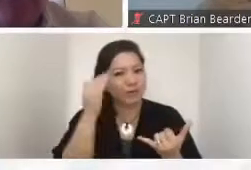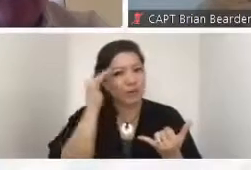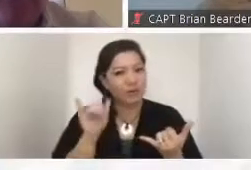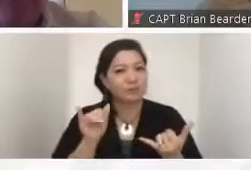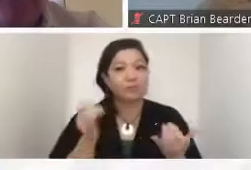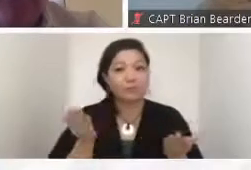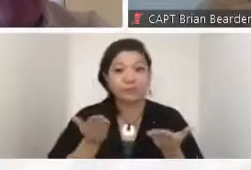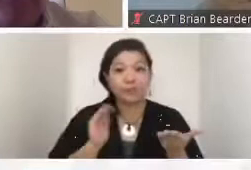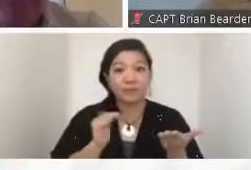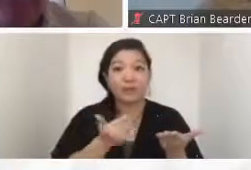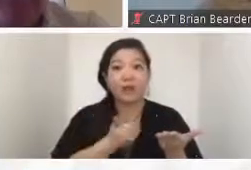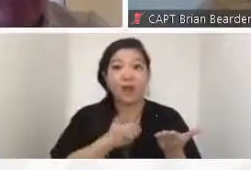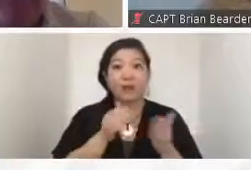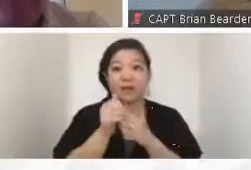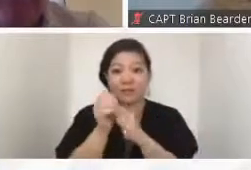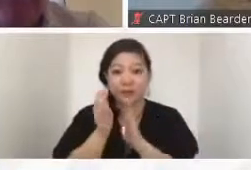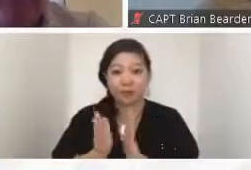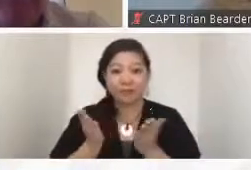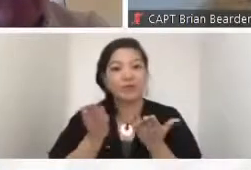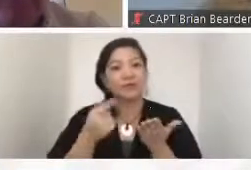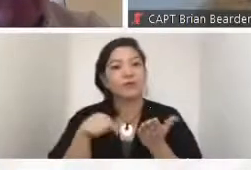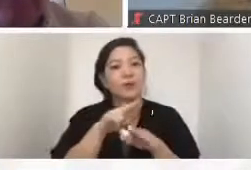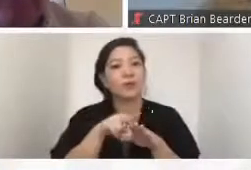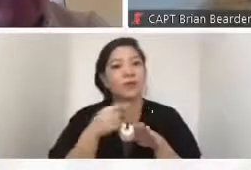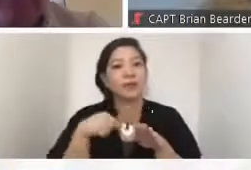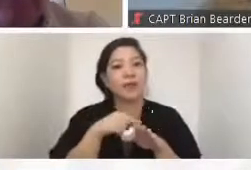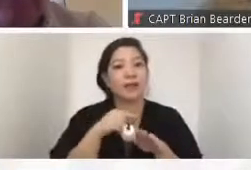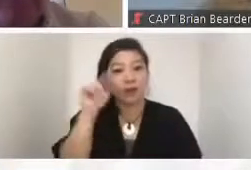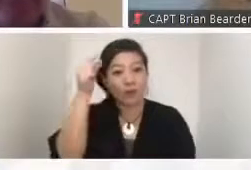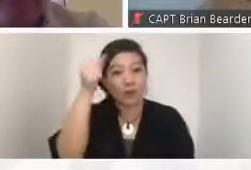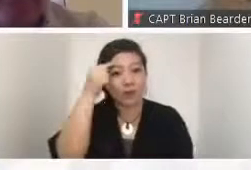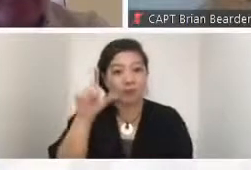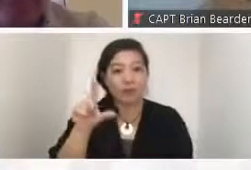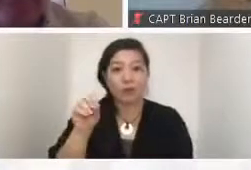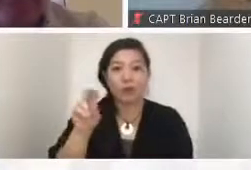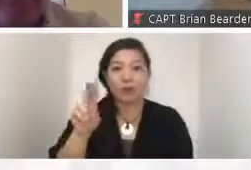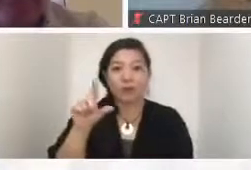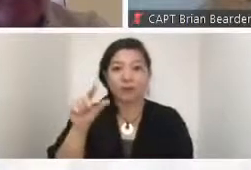of our local leadership. Of course, we have our Magahaga, Governor Lou Leon Guerrero,